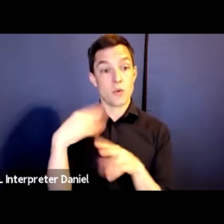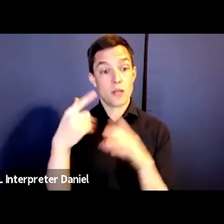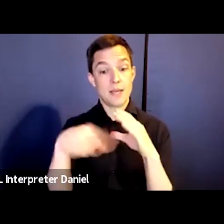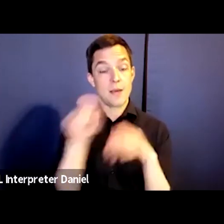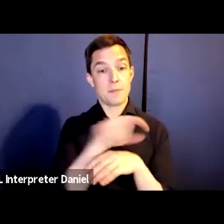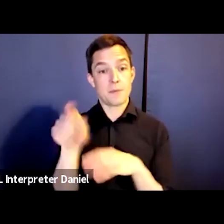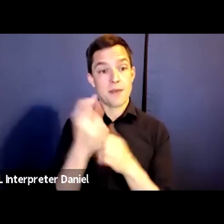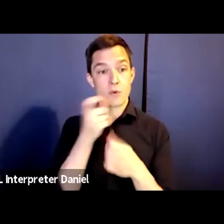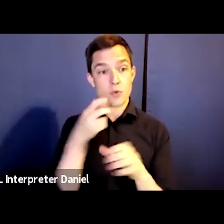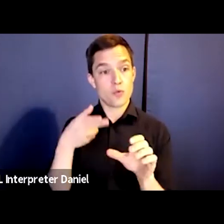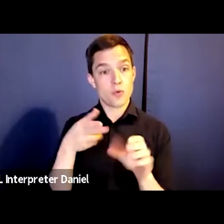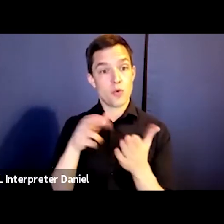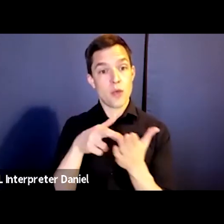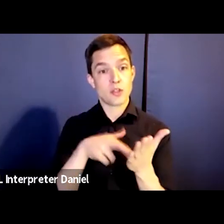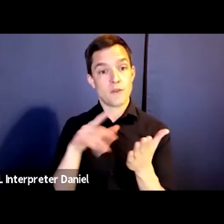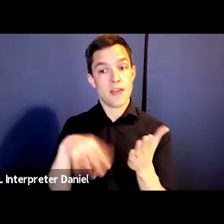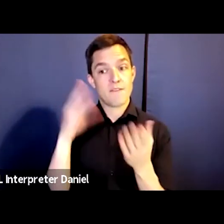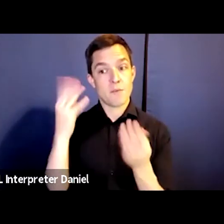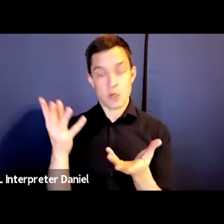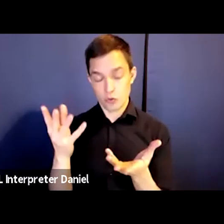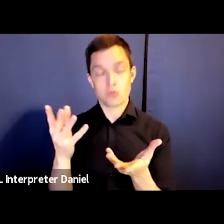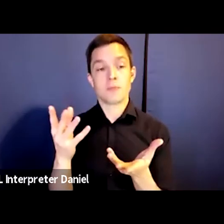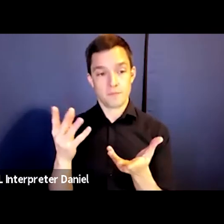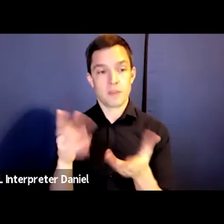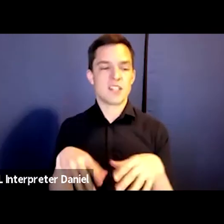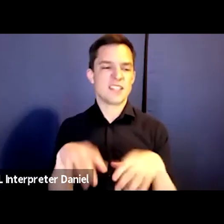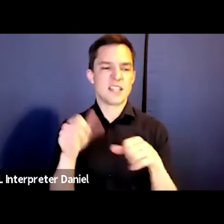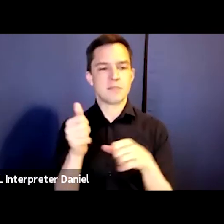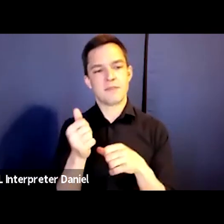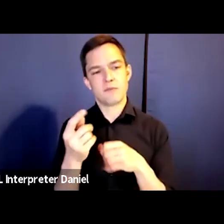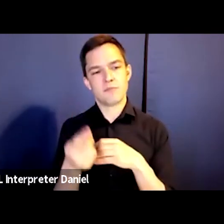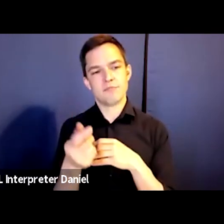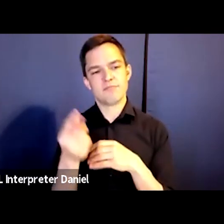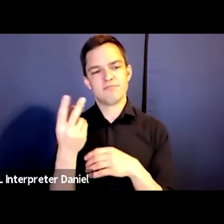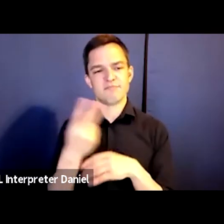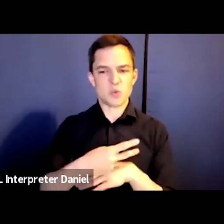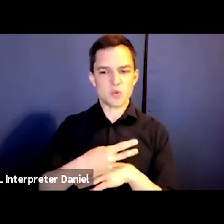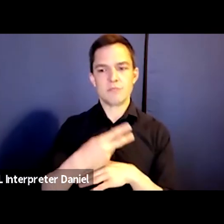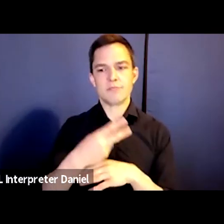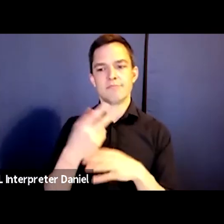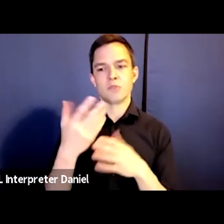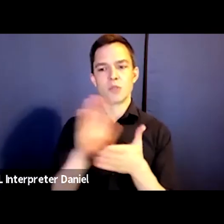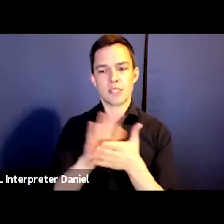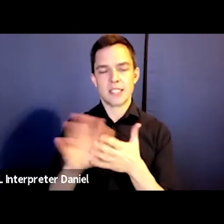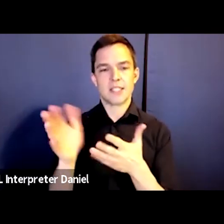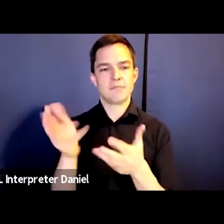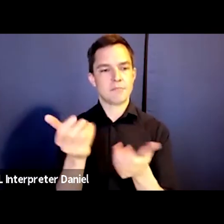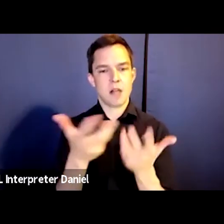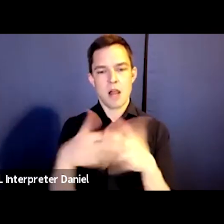who registered with that information. It just takes us a couple of days to get everything cleaned up and put on the website.